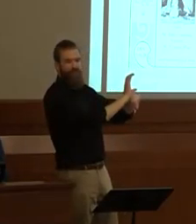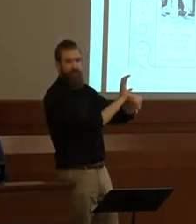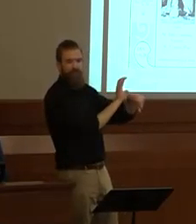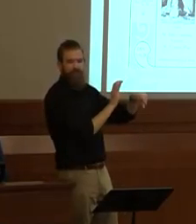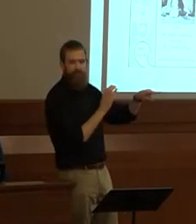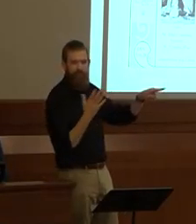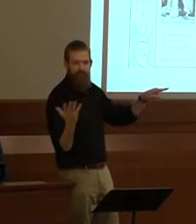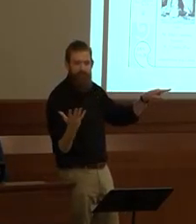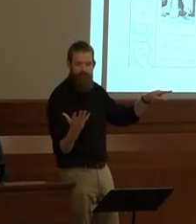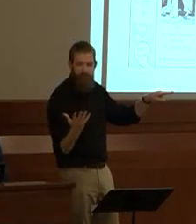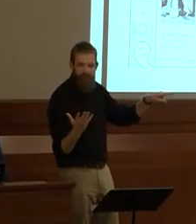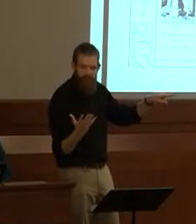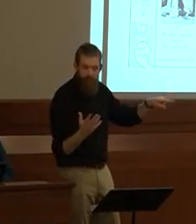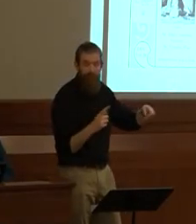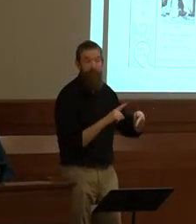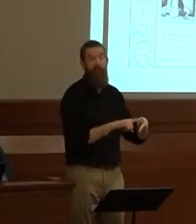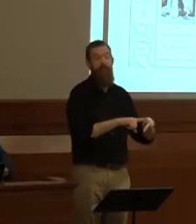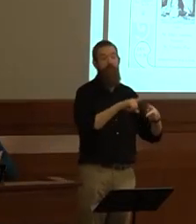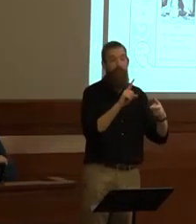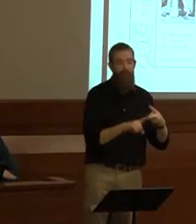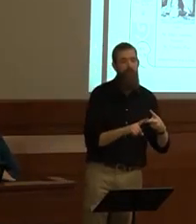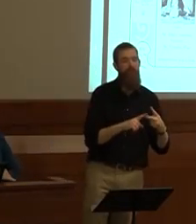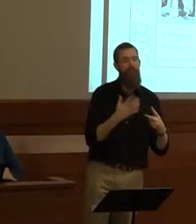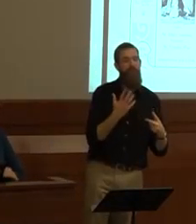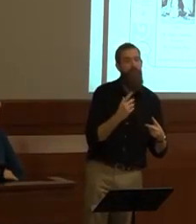What do I think? Well,